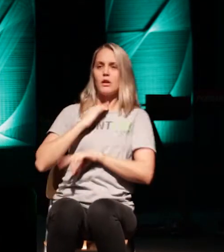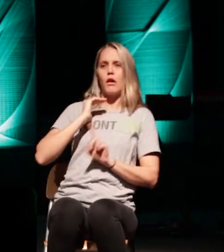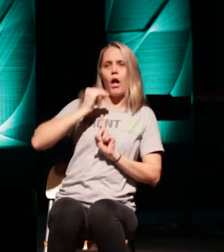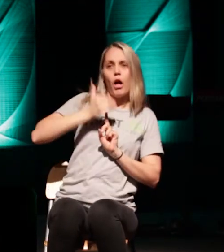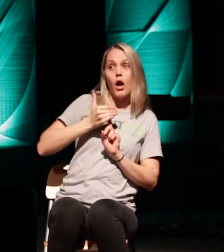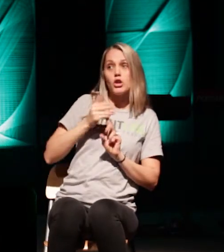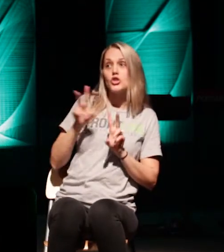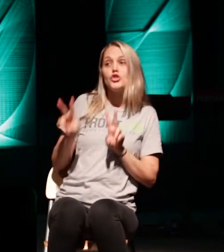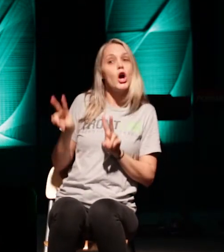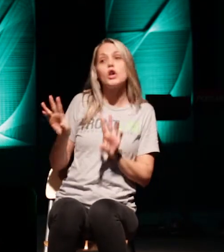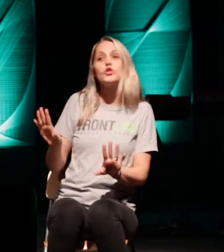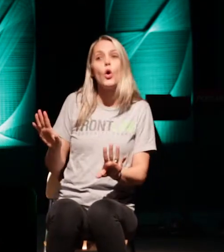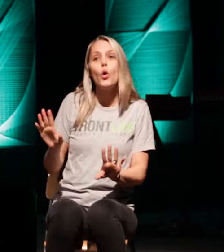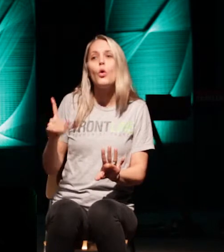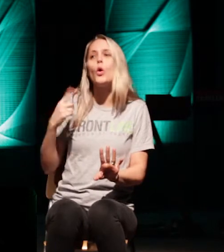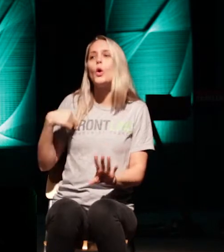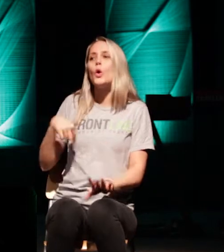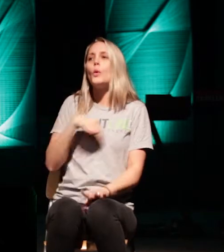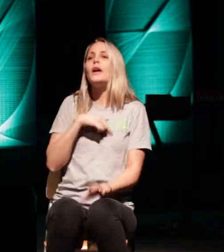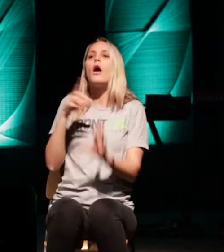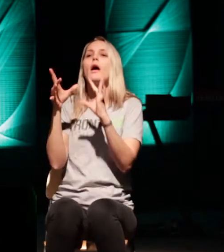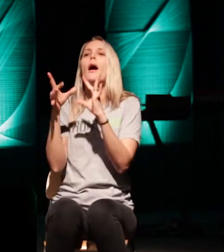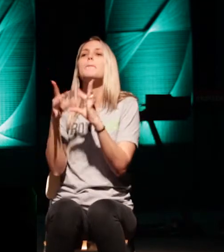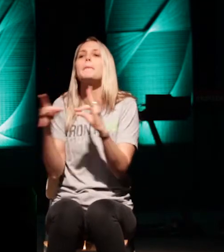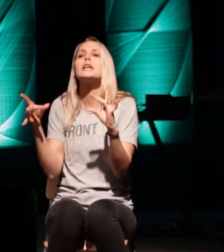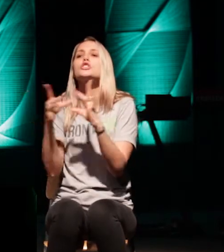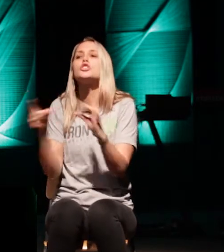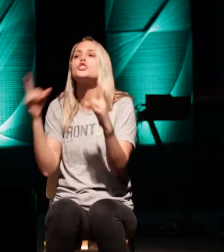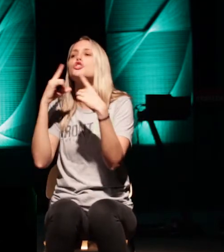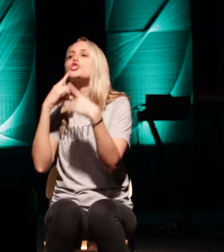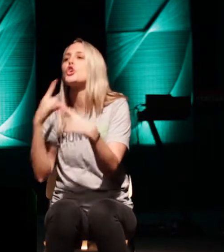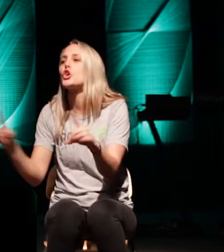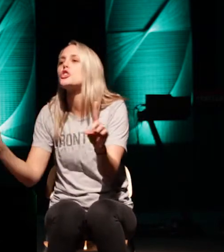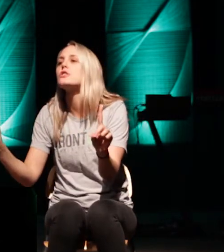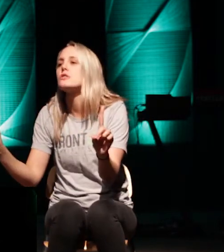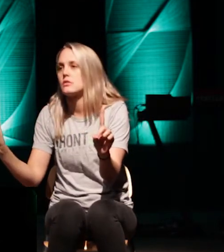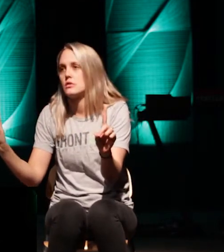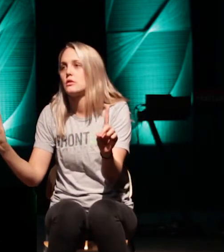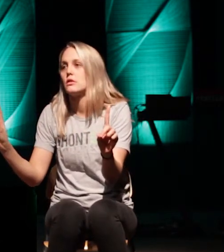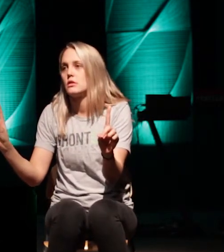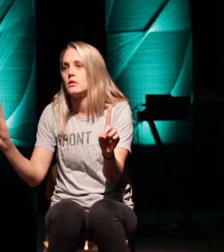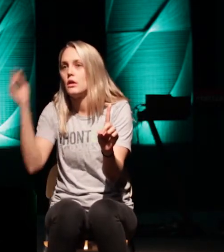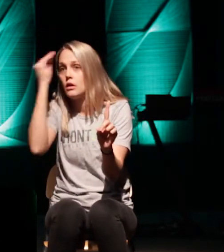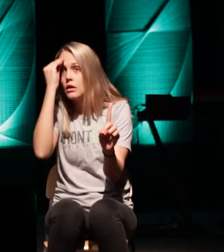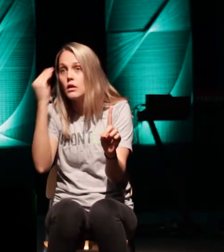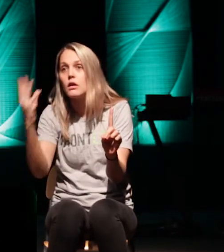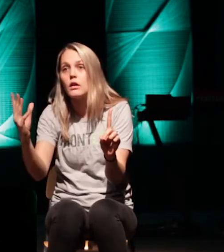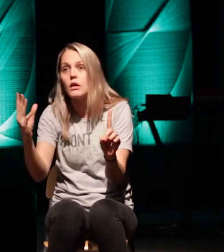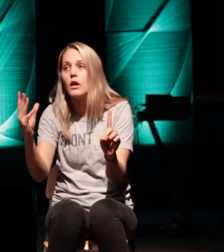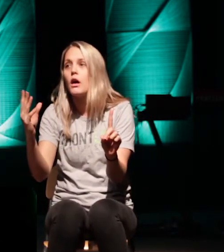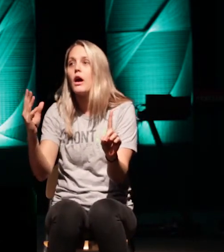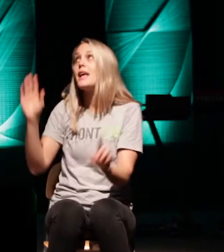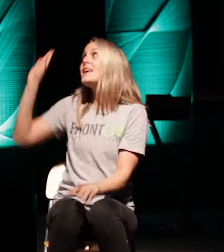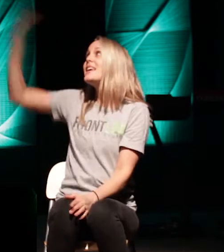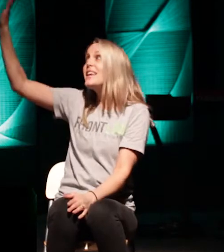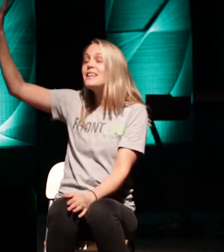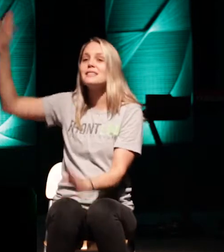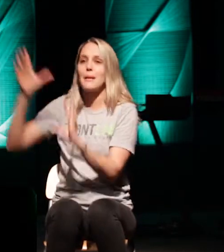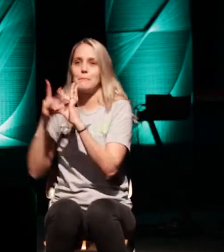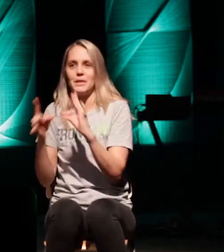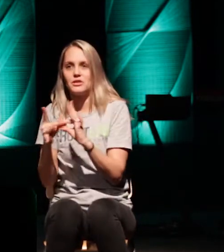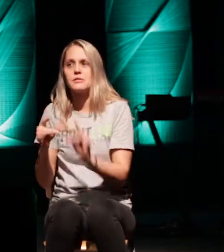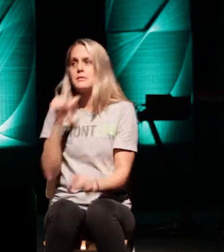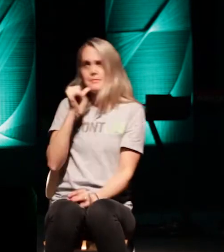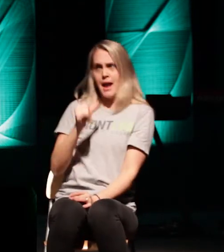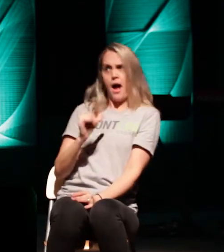me, messenger of his message, not our message. See, here's